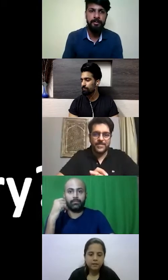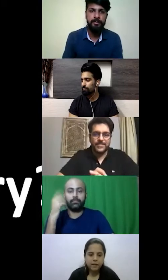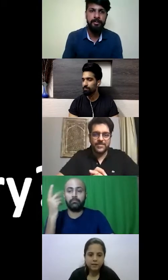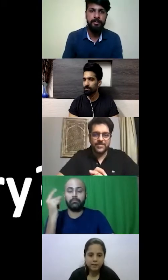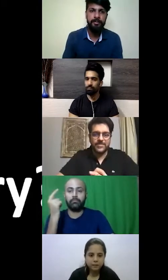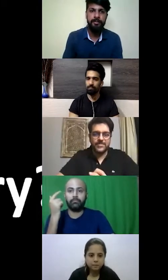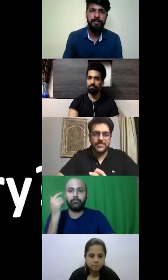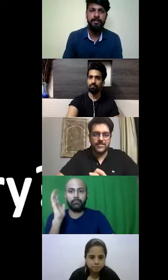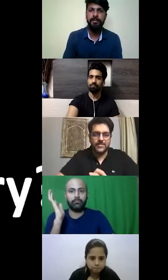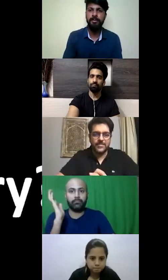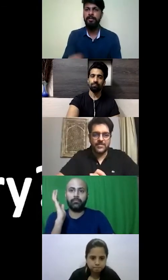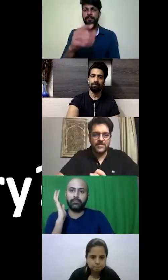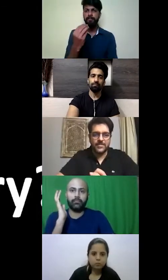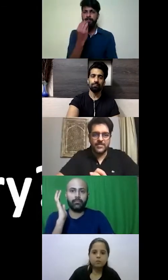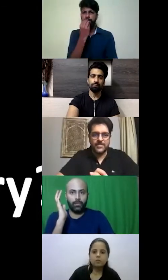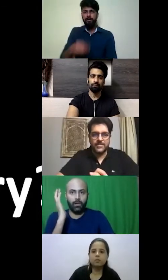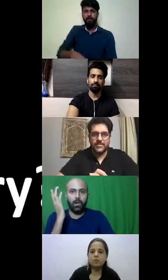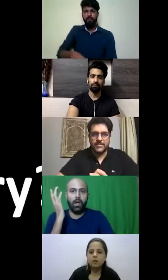Next thing.